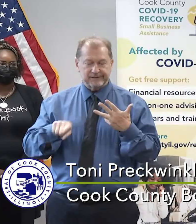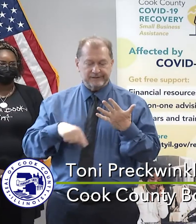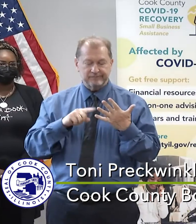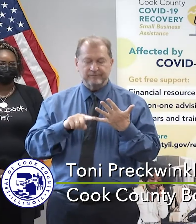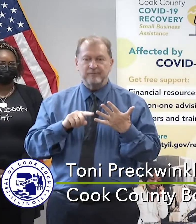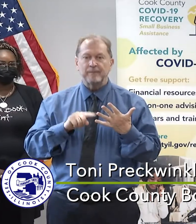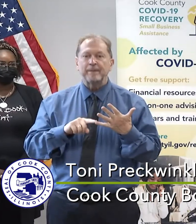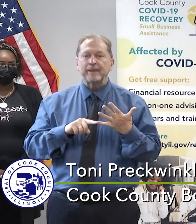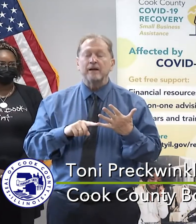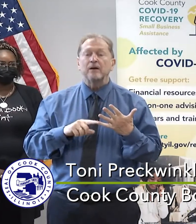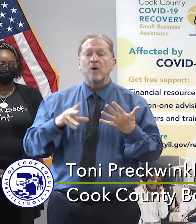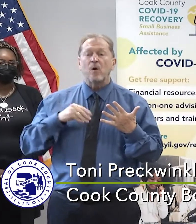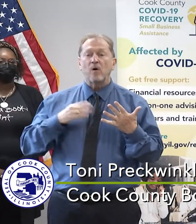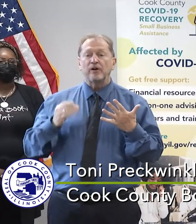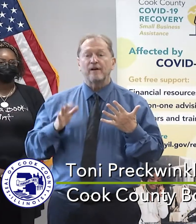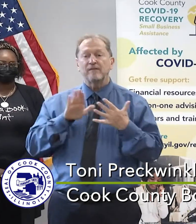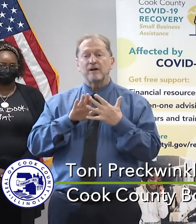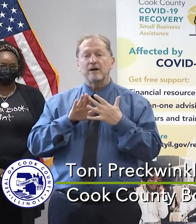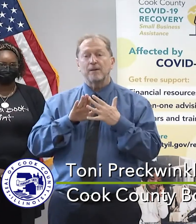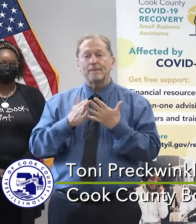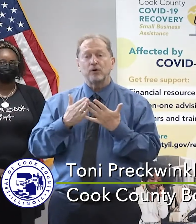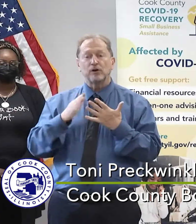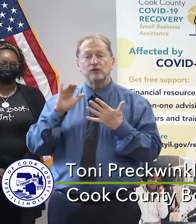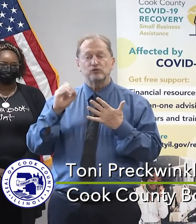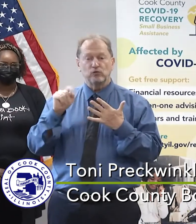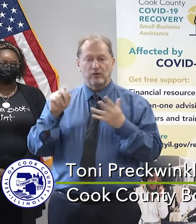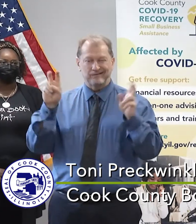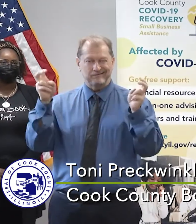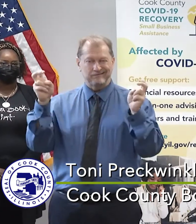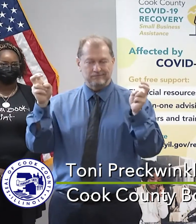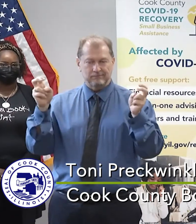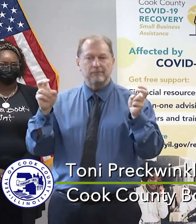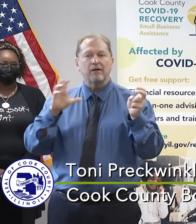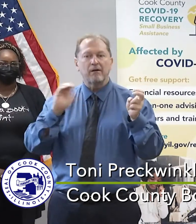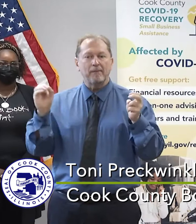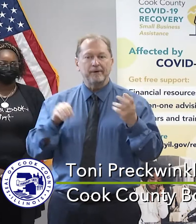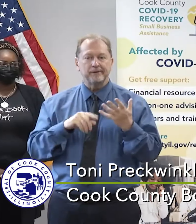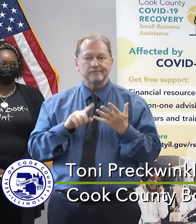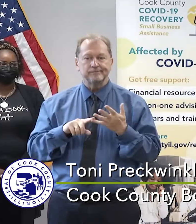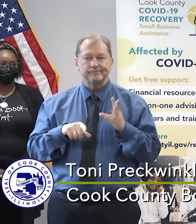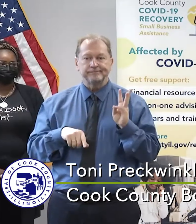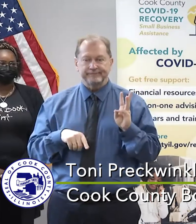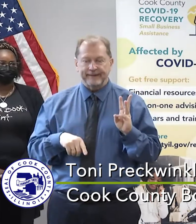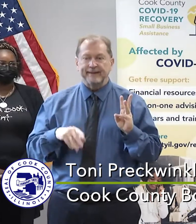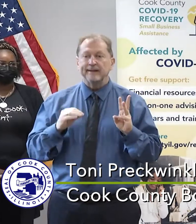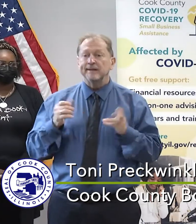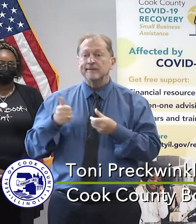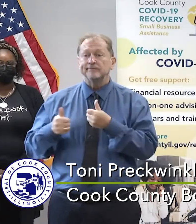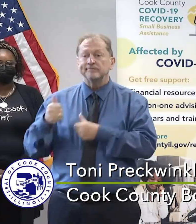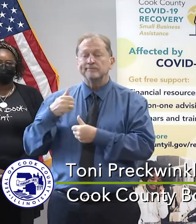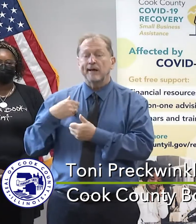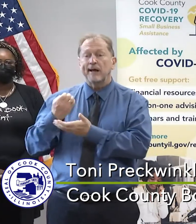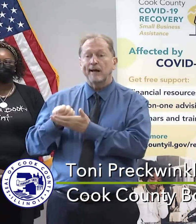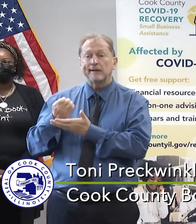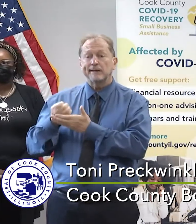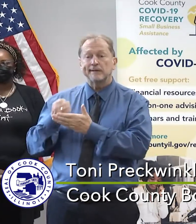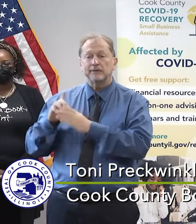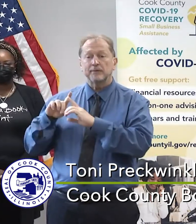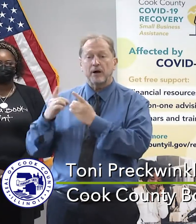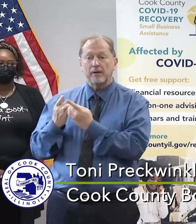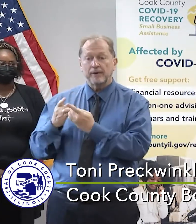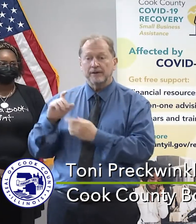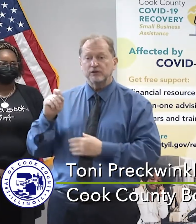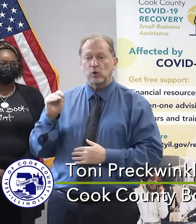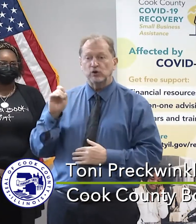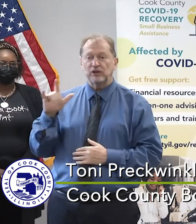the Book Joint Owner, Verlean Singletary, Bureau Chief of Economic Development, Sochi Flores, and our